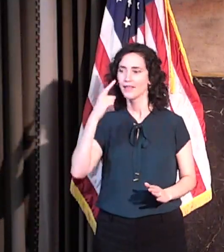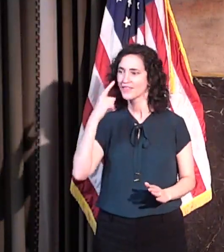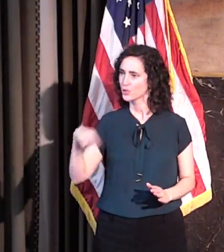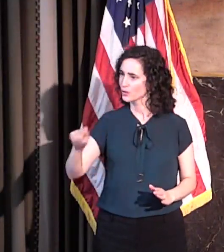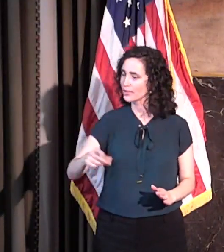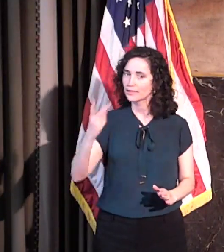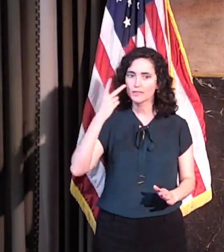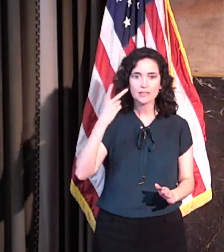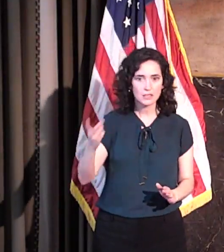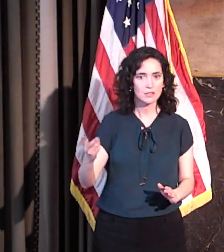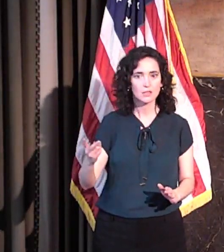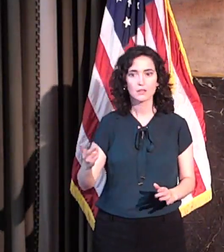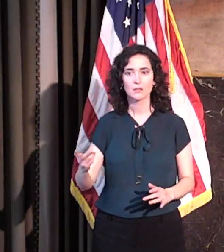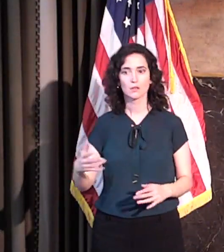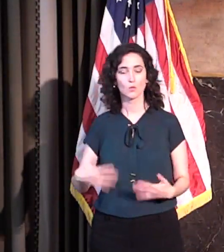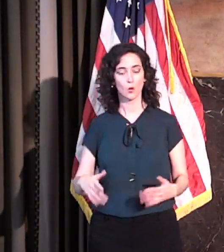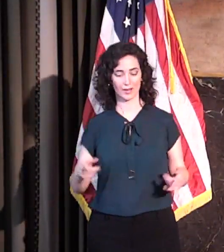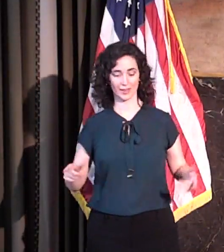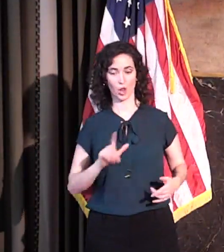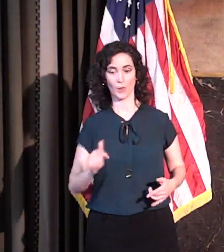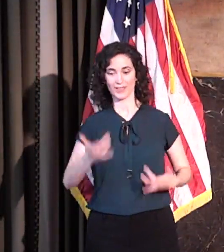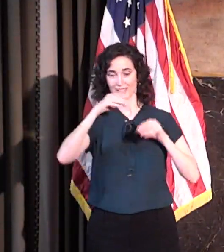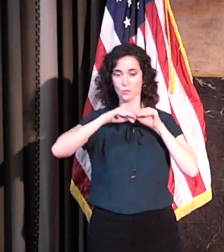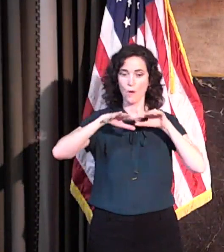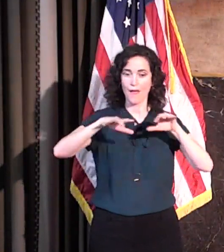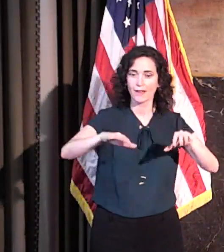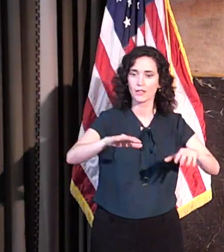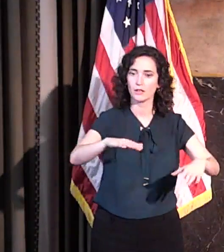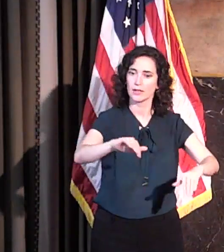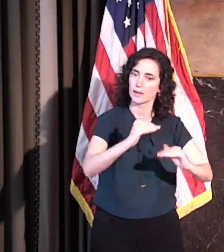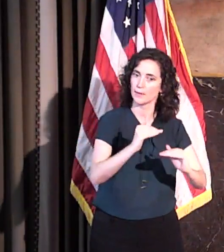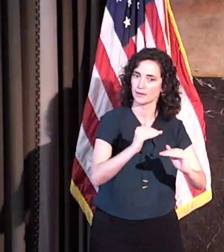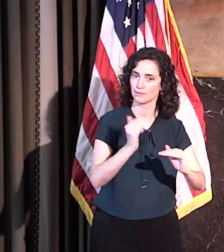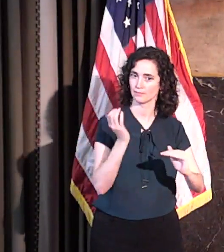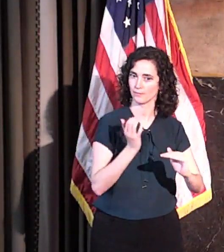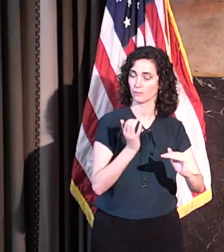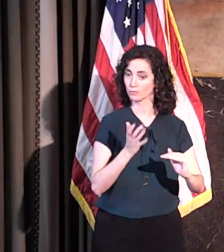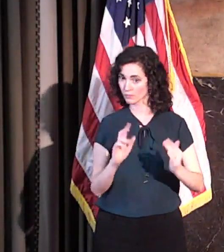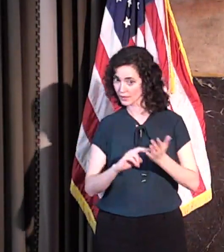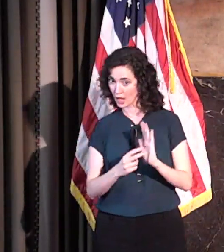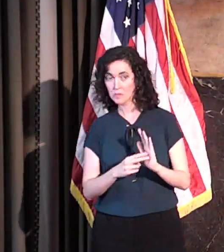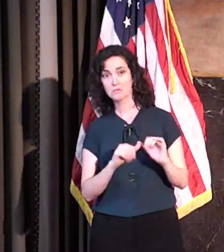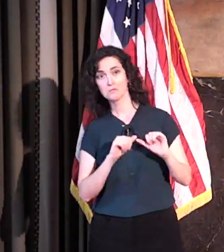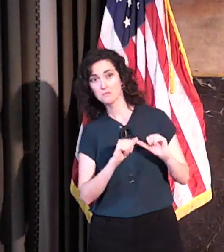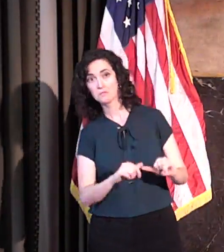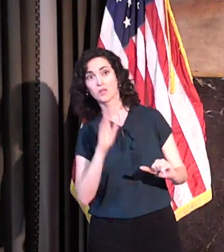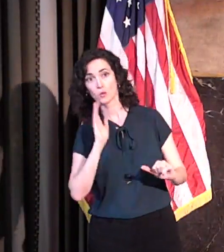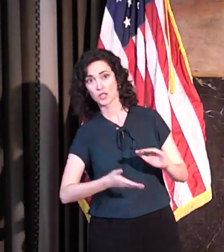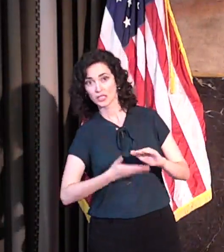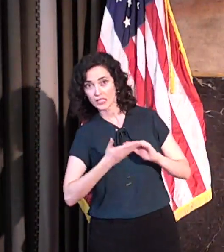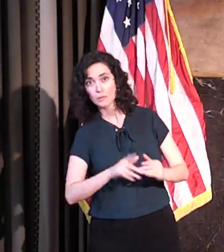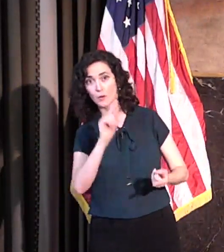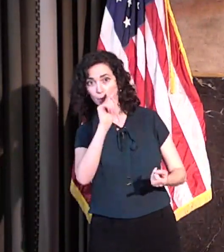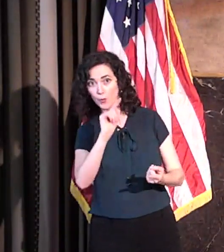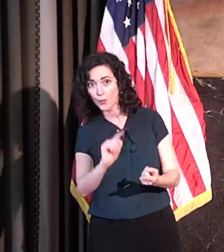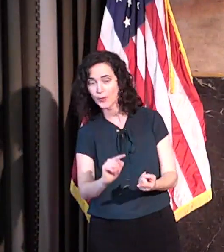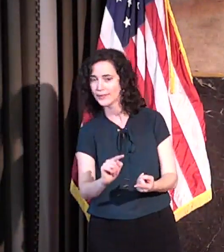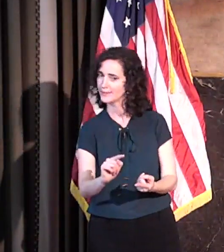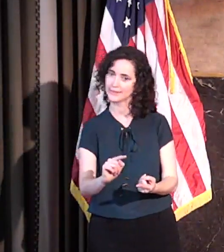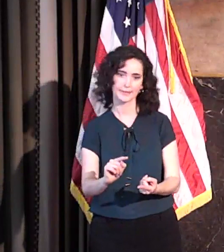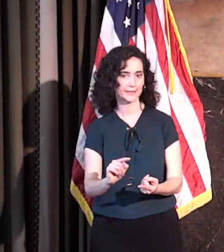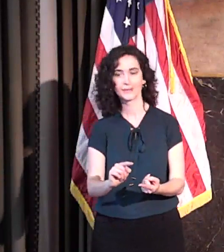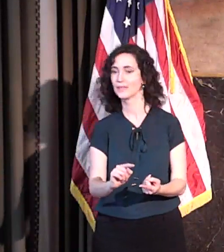how well transmission has been reduced. But that's not a guarantee that's going to stay that way. In fact, quite the opposite. Our numbers are going up